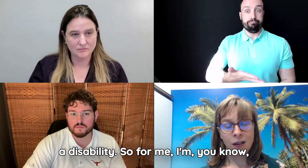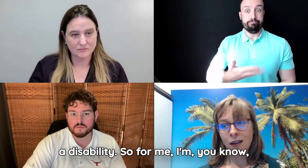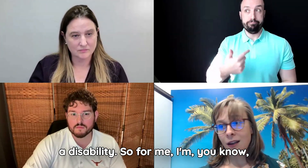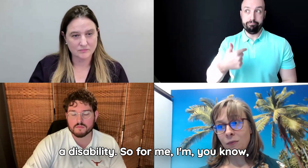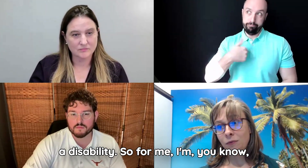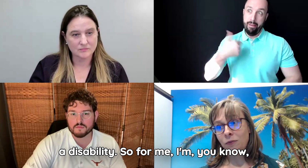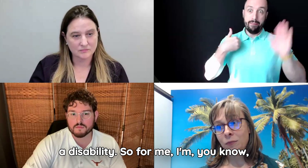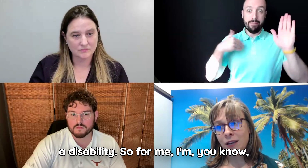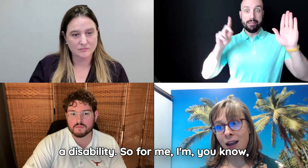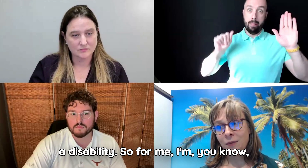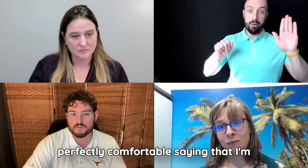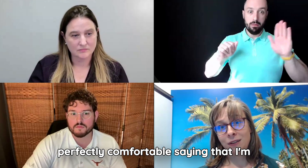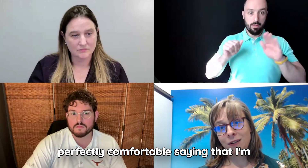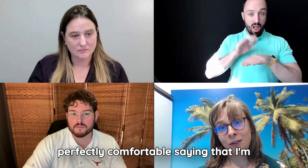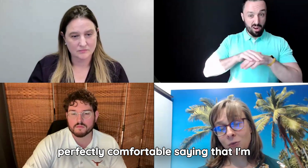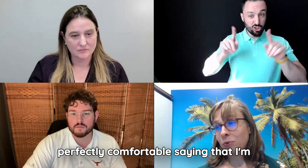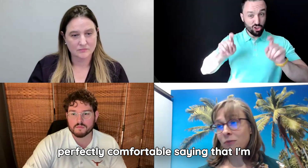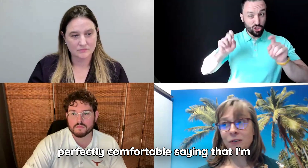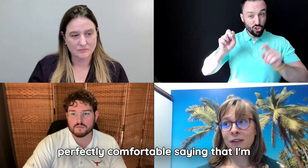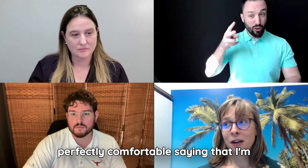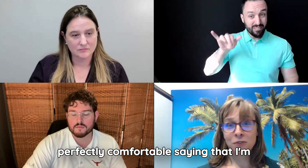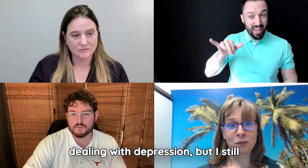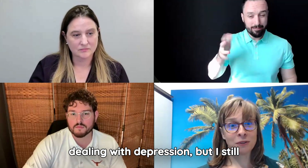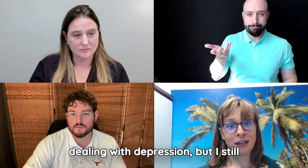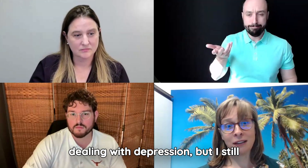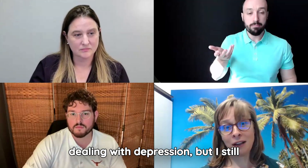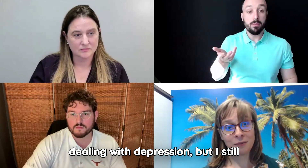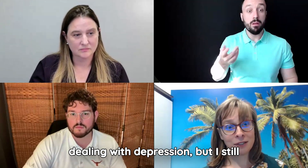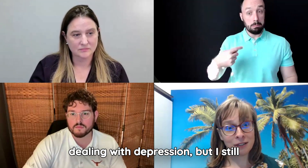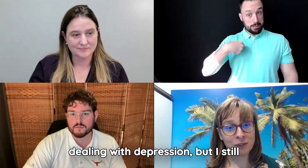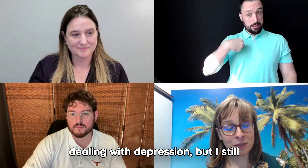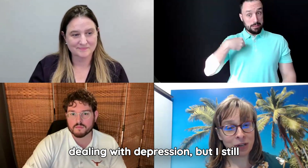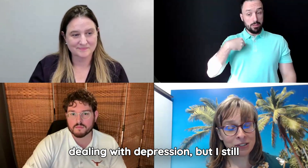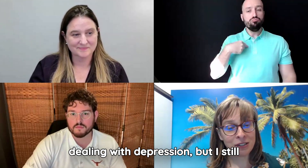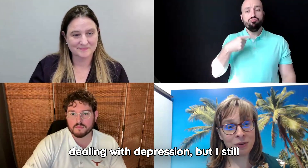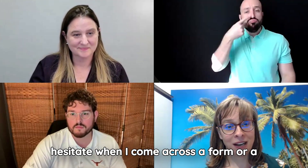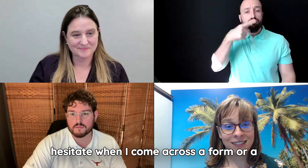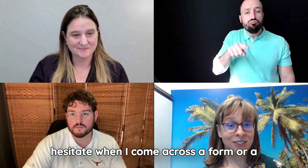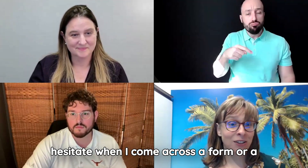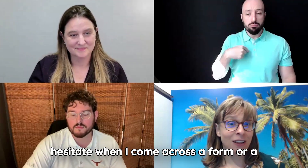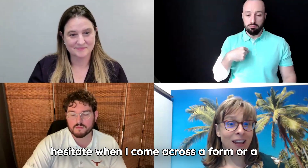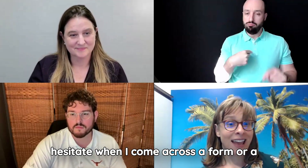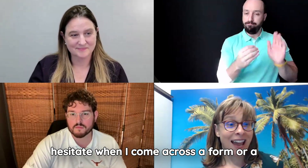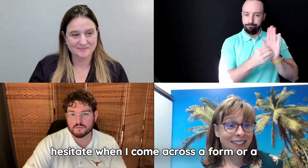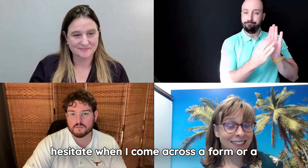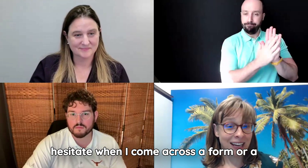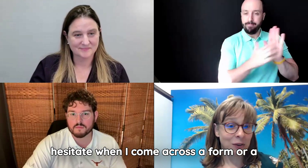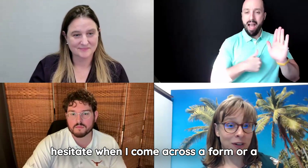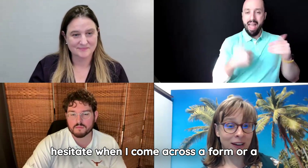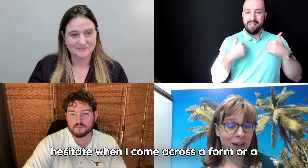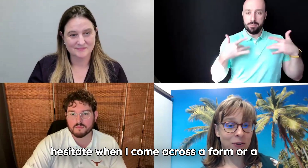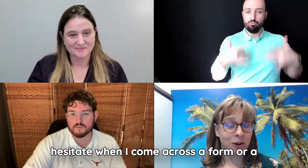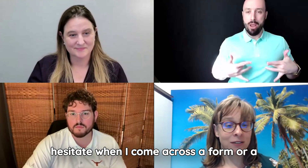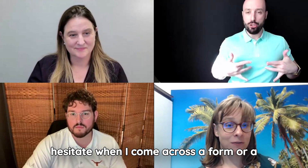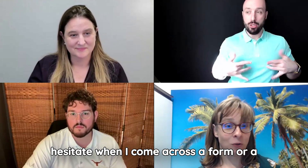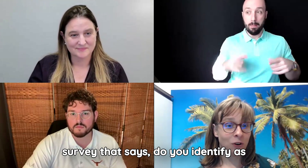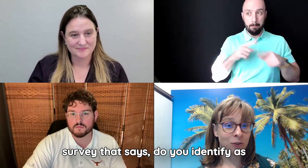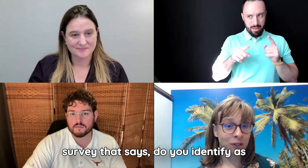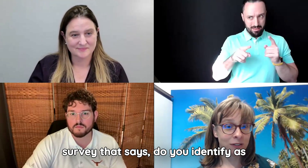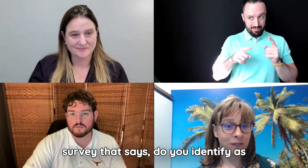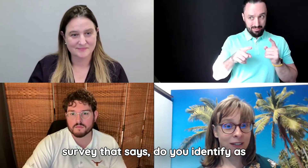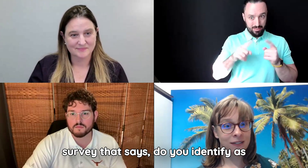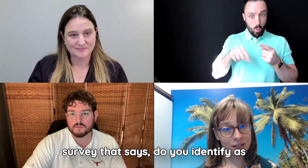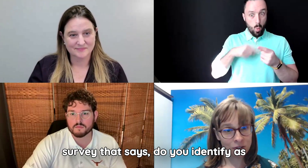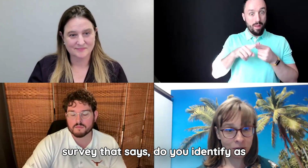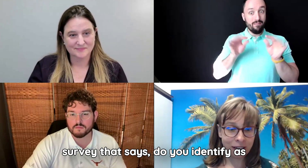So for me, I'm, perfectly comfortable saying that I'm dealing with depression, but I still hesitate when I come across a form